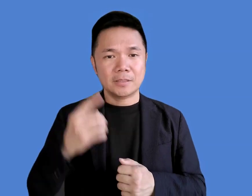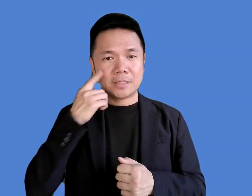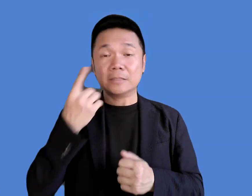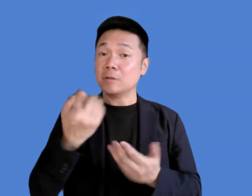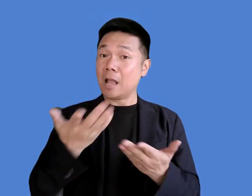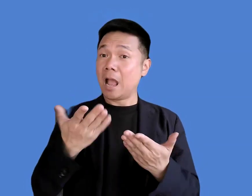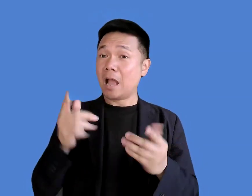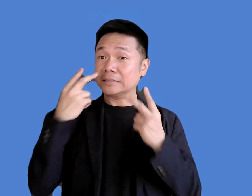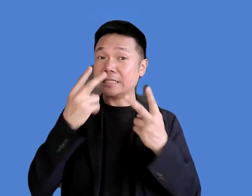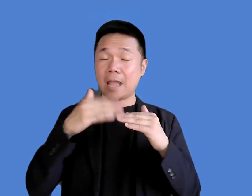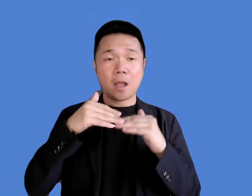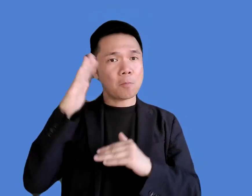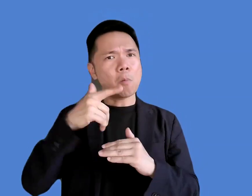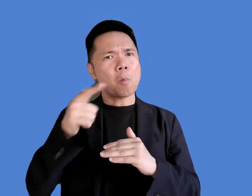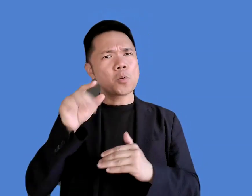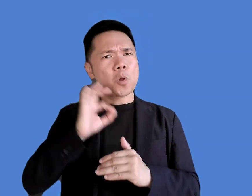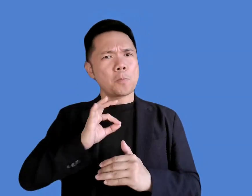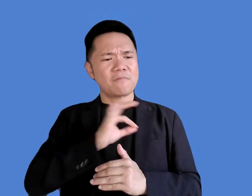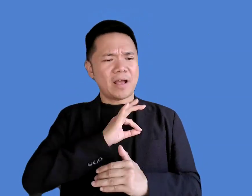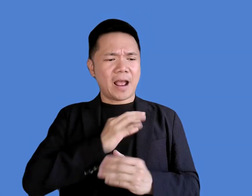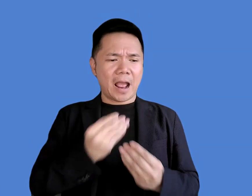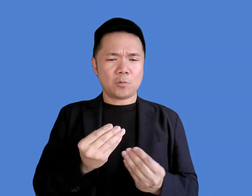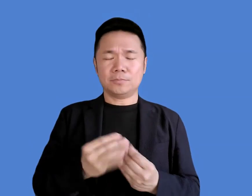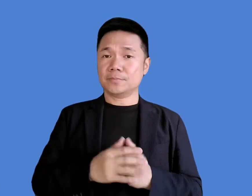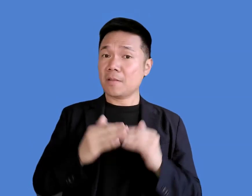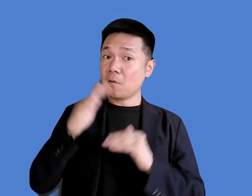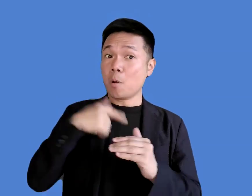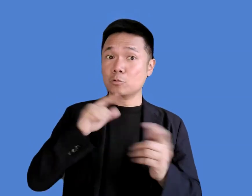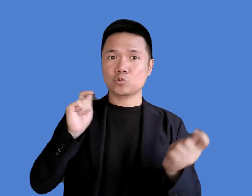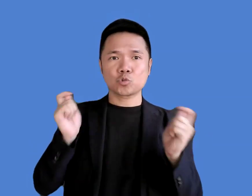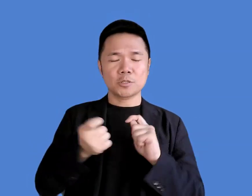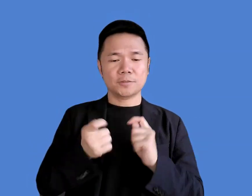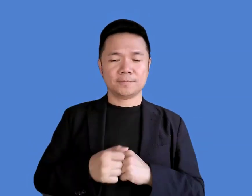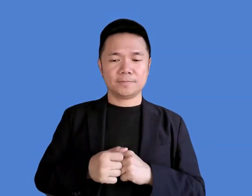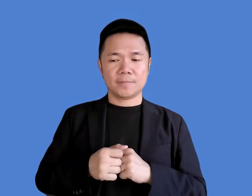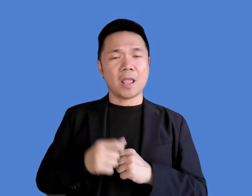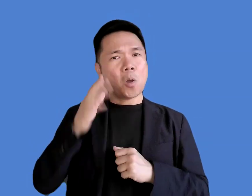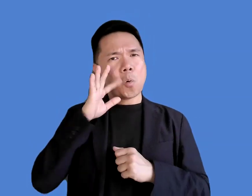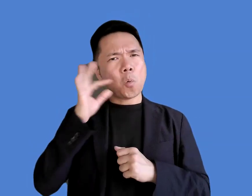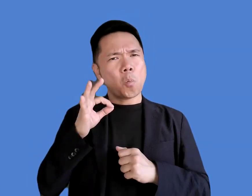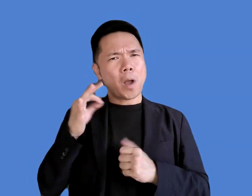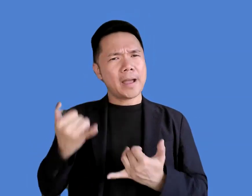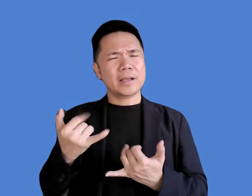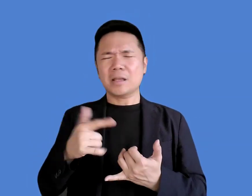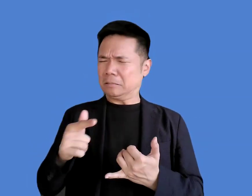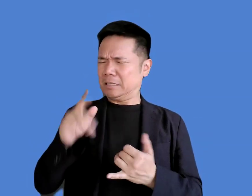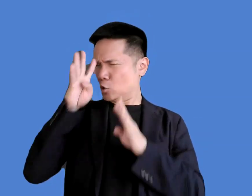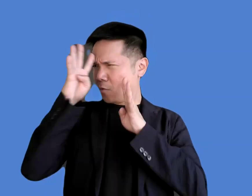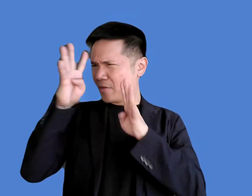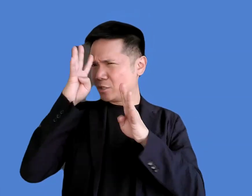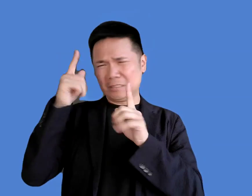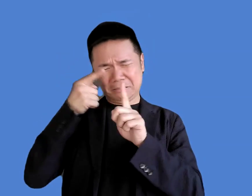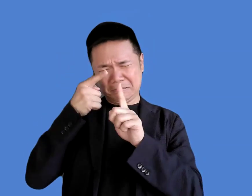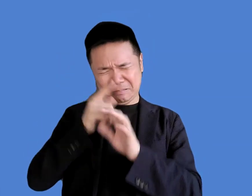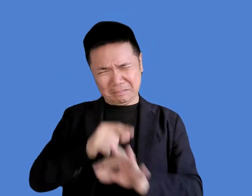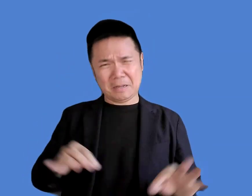the private sector as a motor for change, and why is innovation so critical?